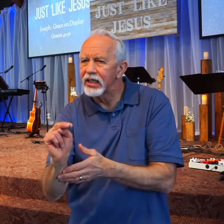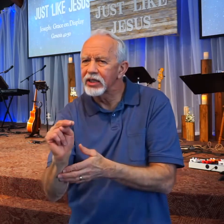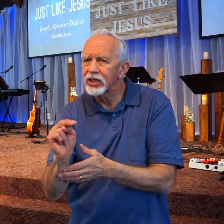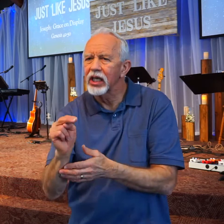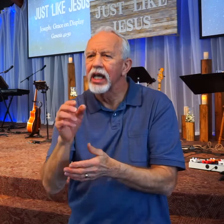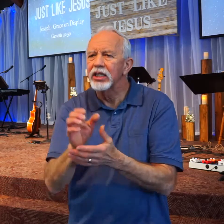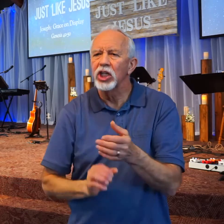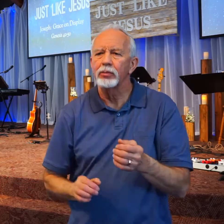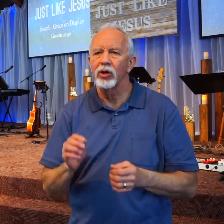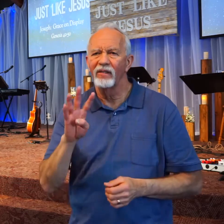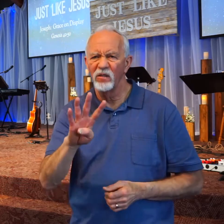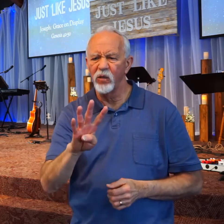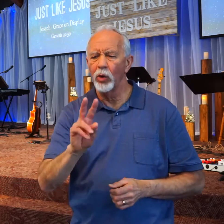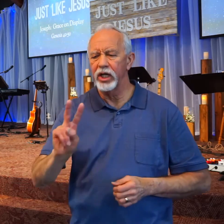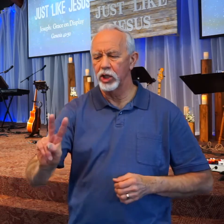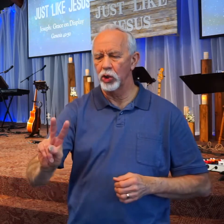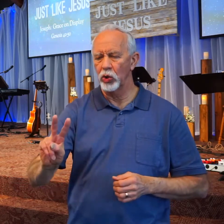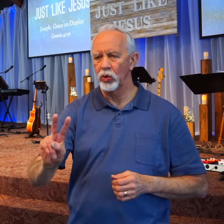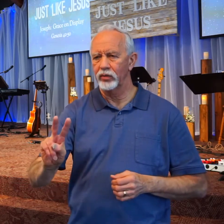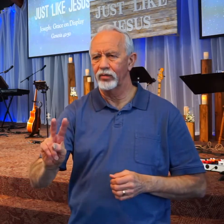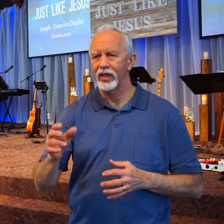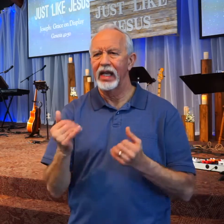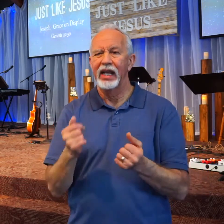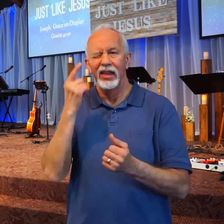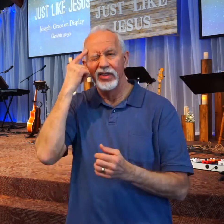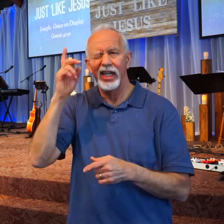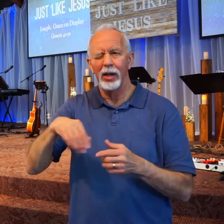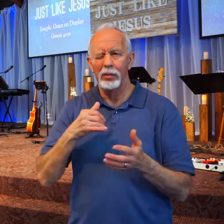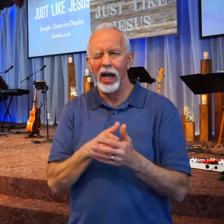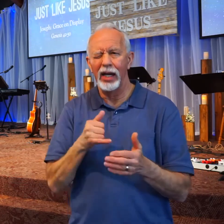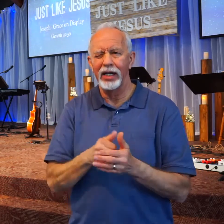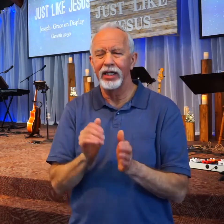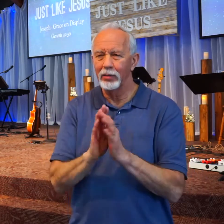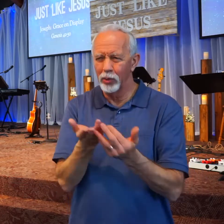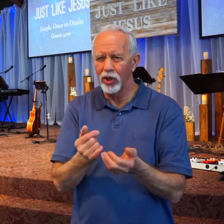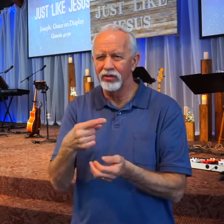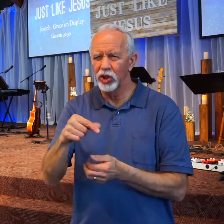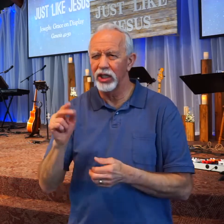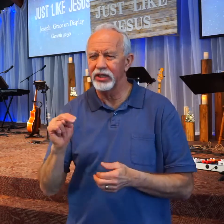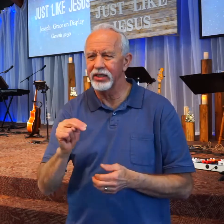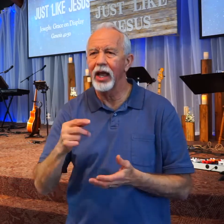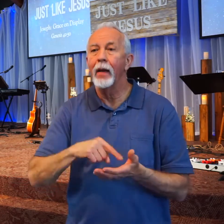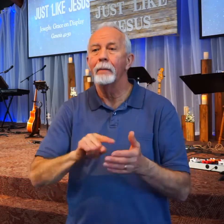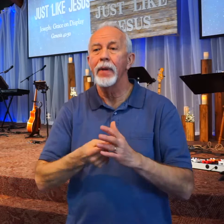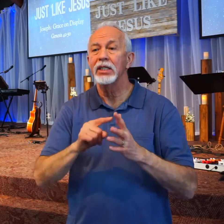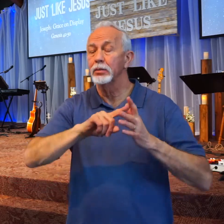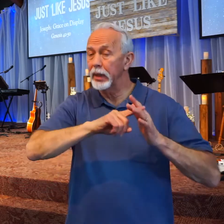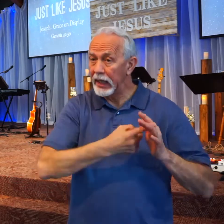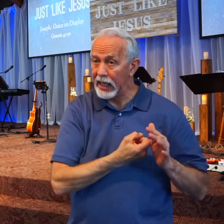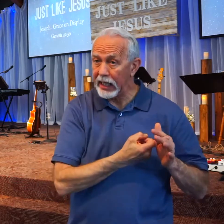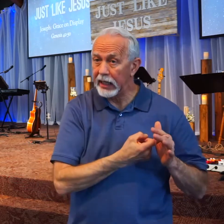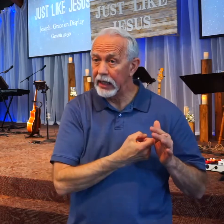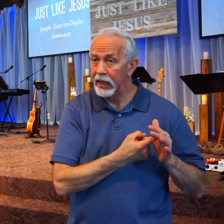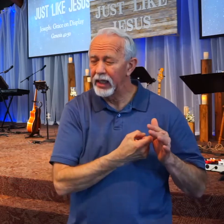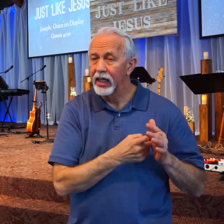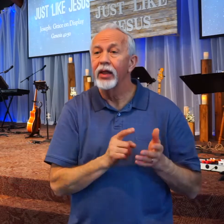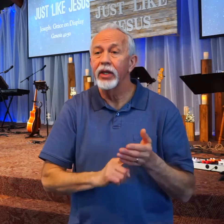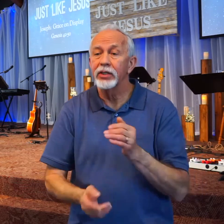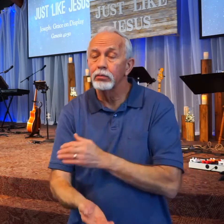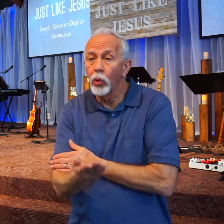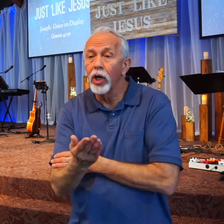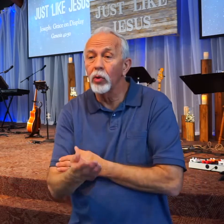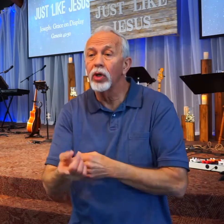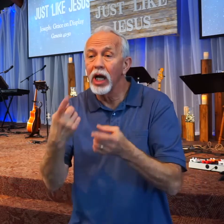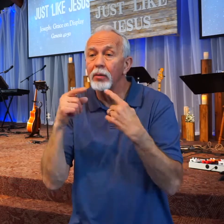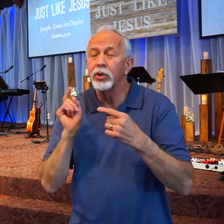42. Genesis 42. And now, you think about it, if the book of Genesis means beginnings, and if this morning we are